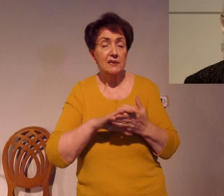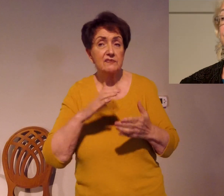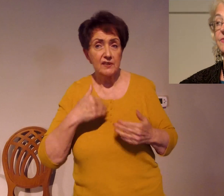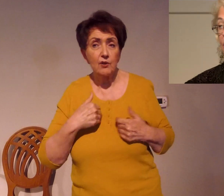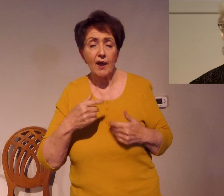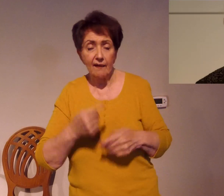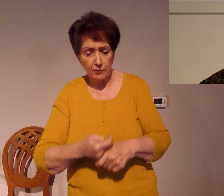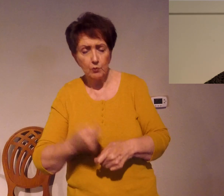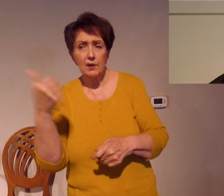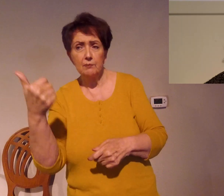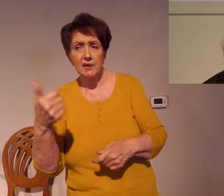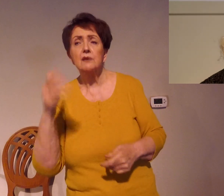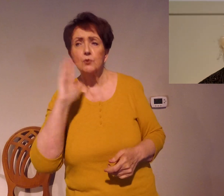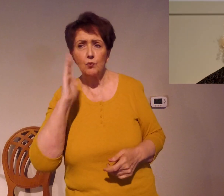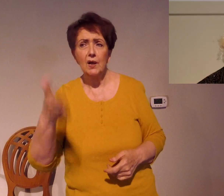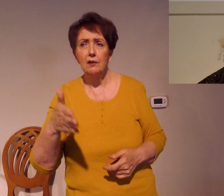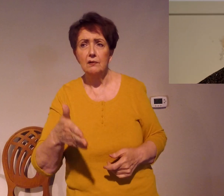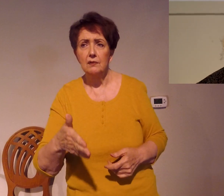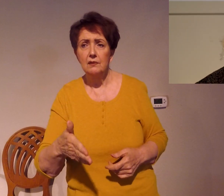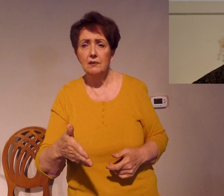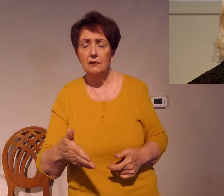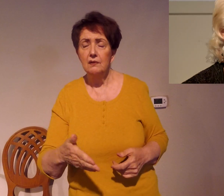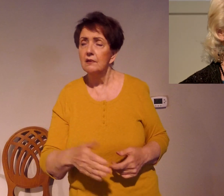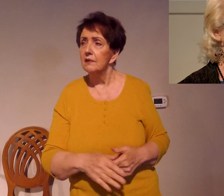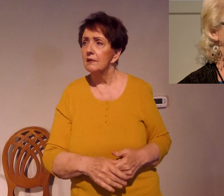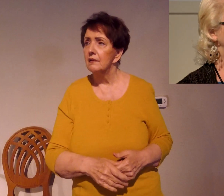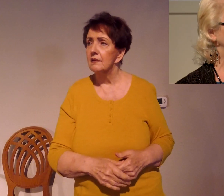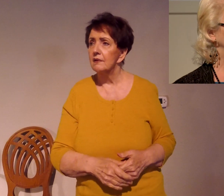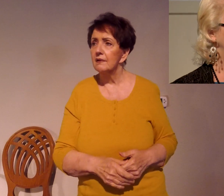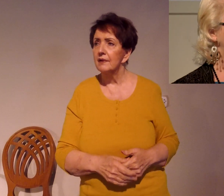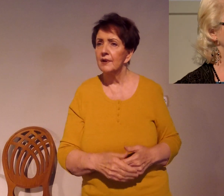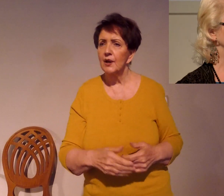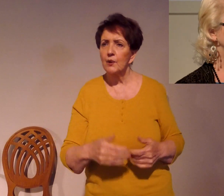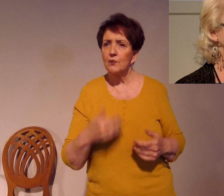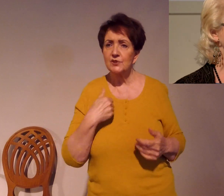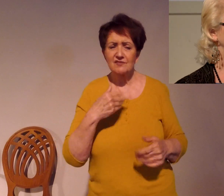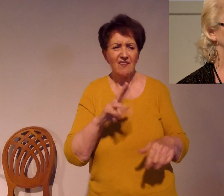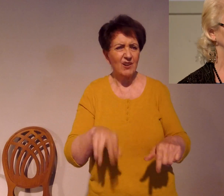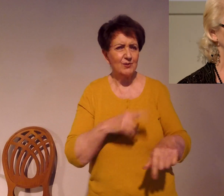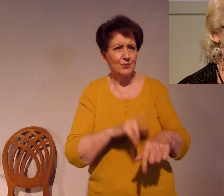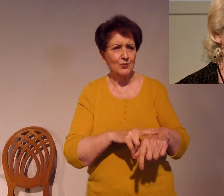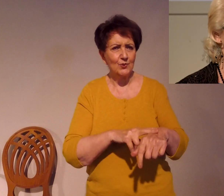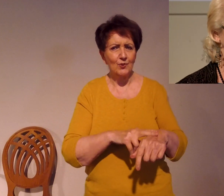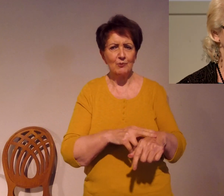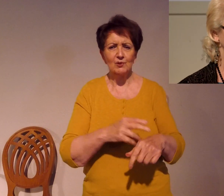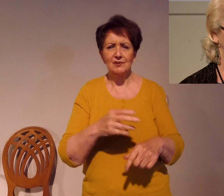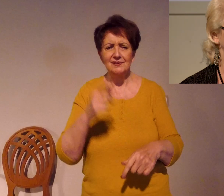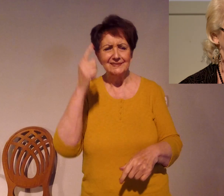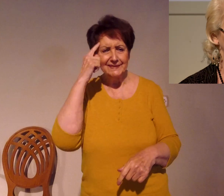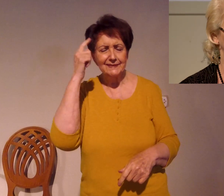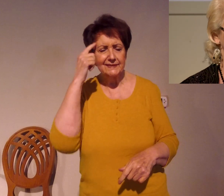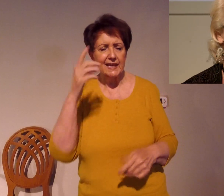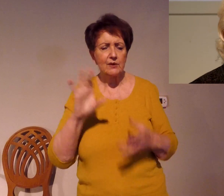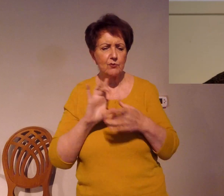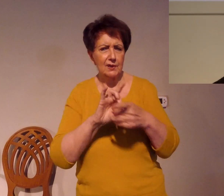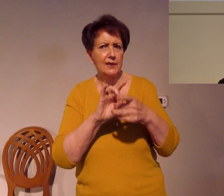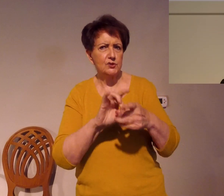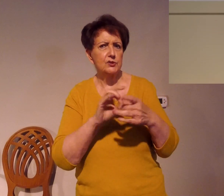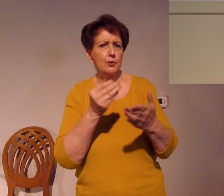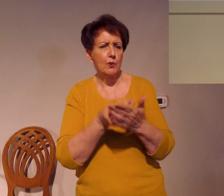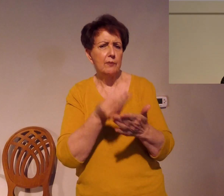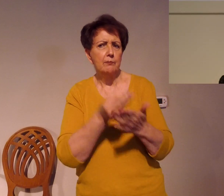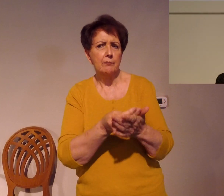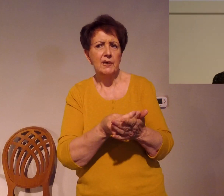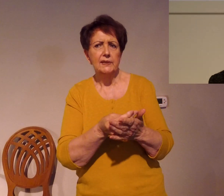and the myths that we have bought into. Could we just have a normal, sane relationship with money in as